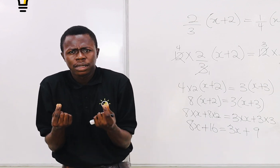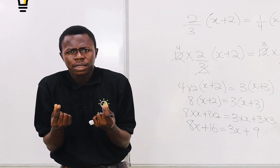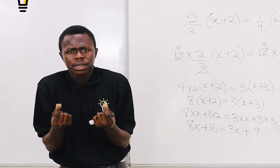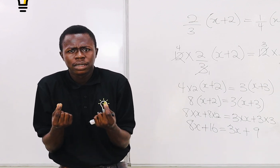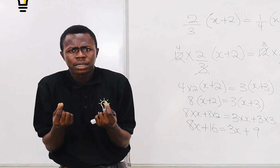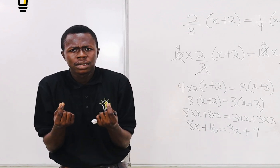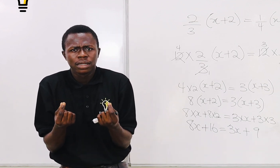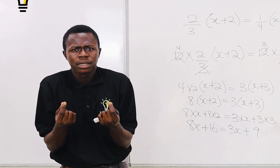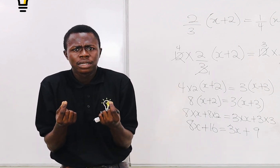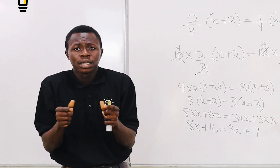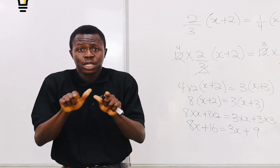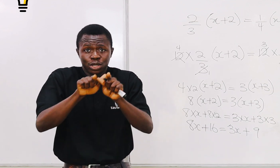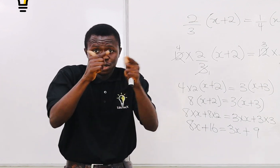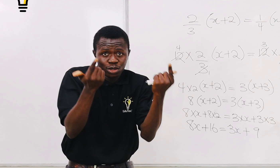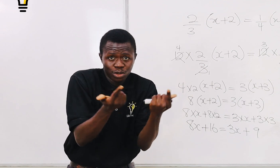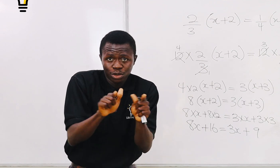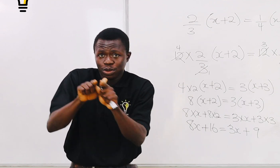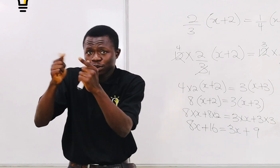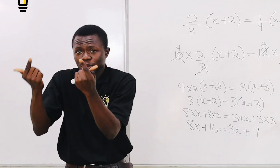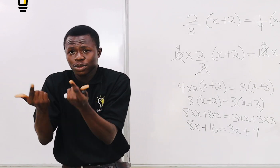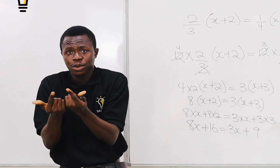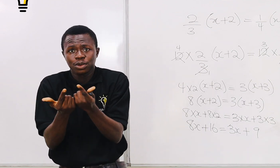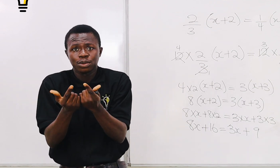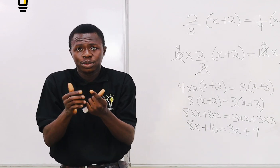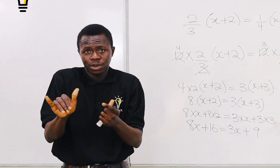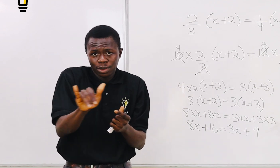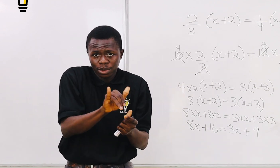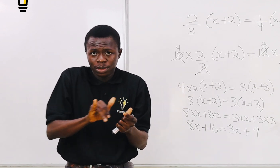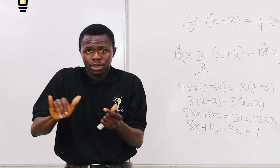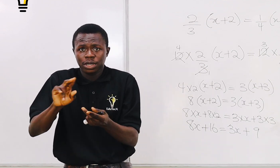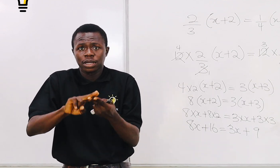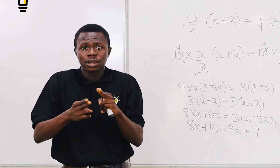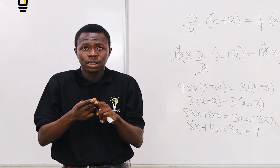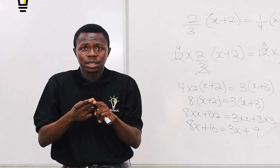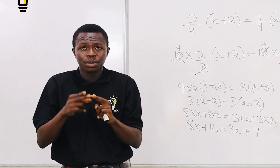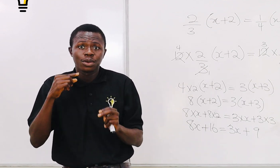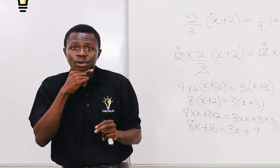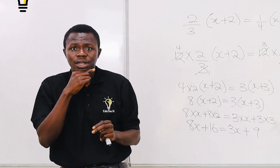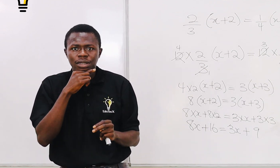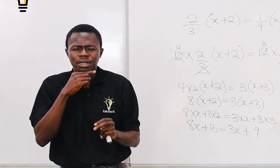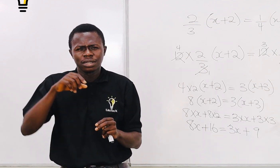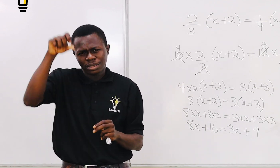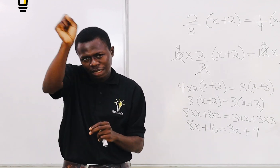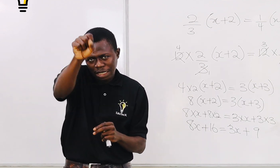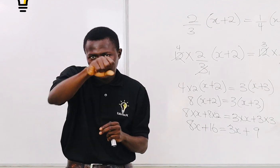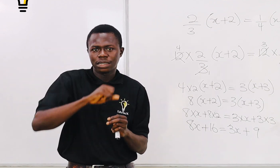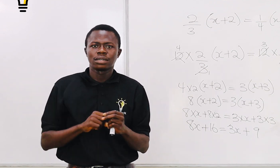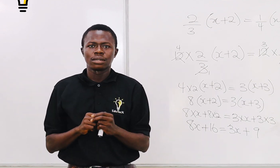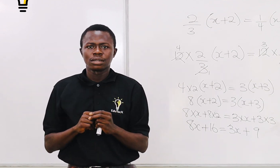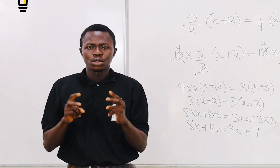that with the expression that we have, what do? Remember, we group like terms just like discussed in the